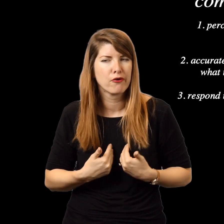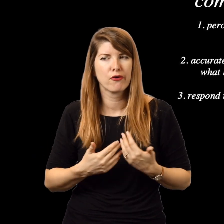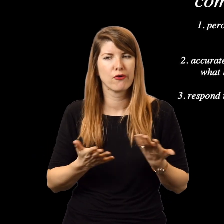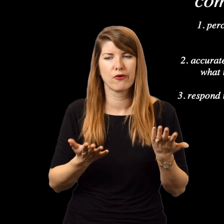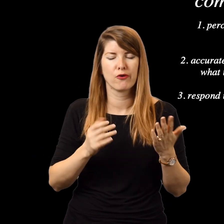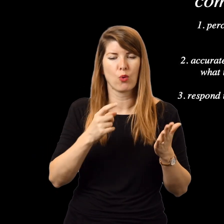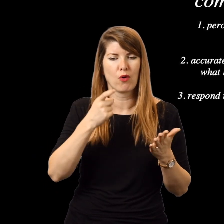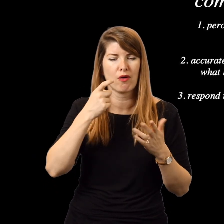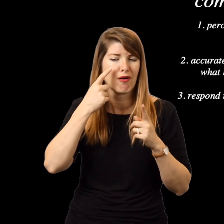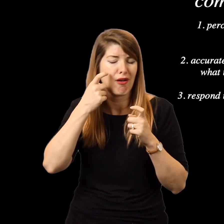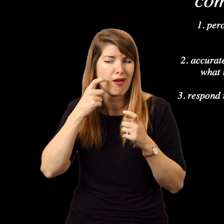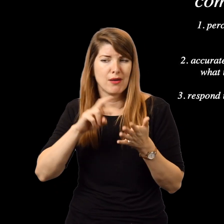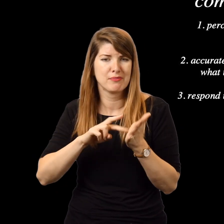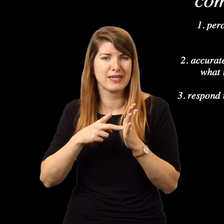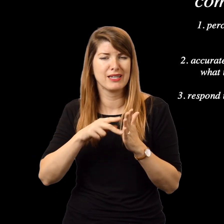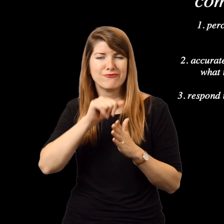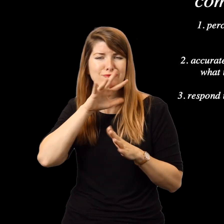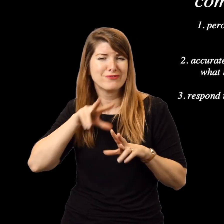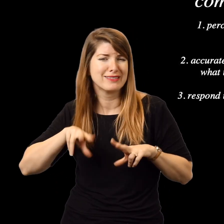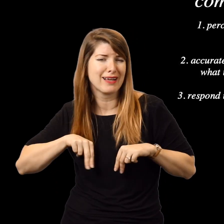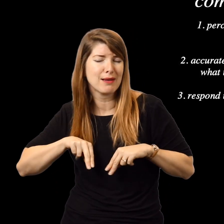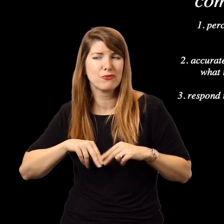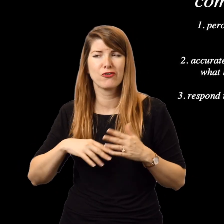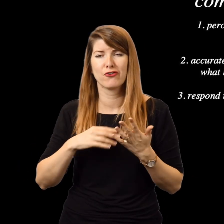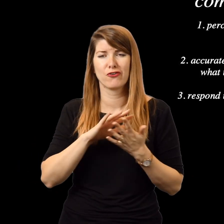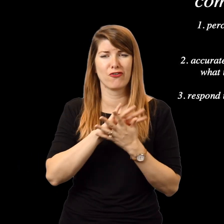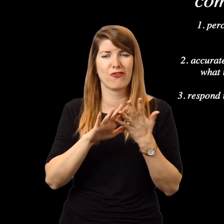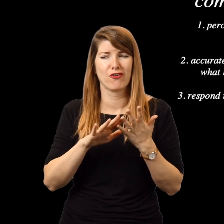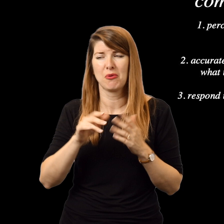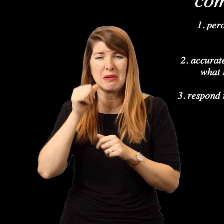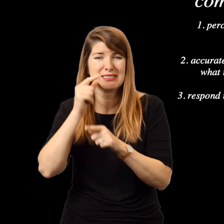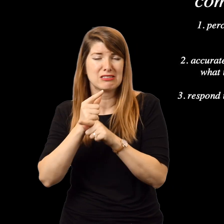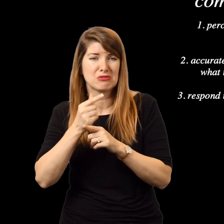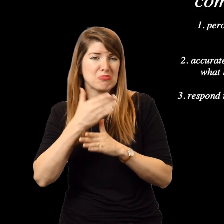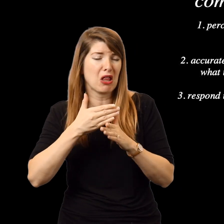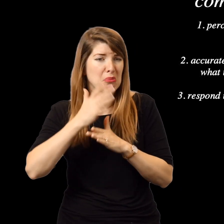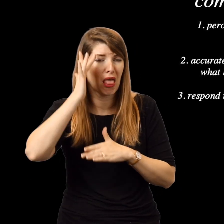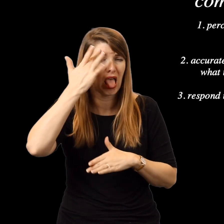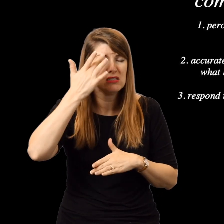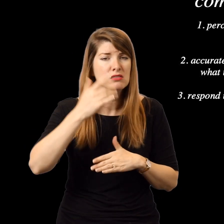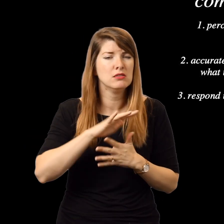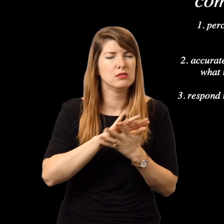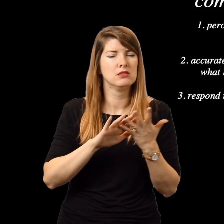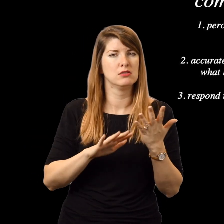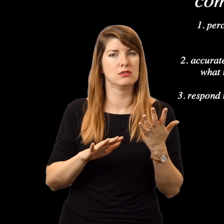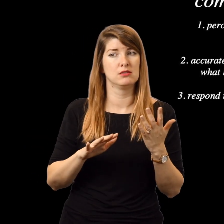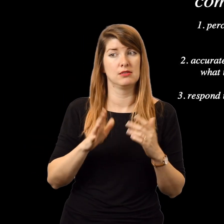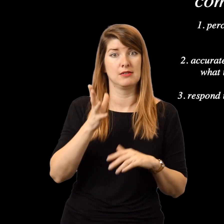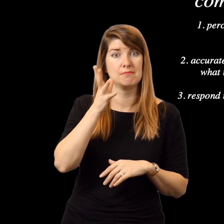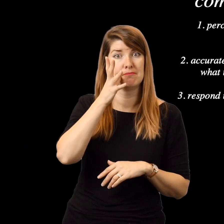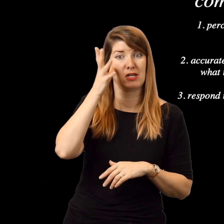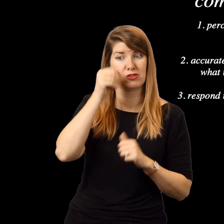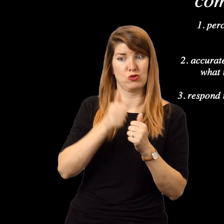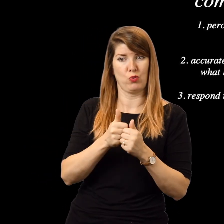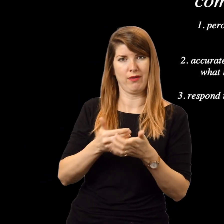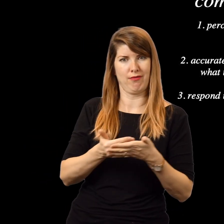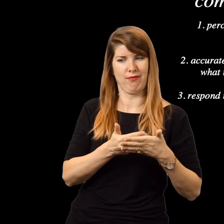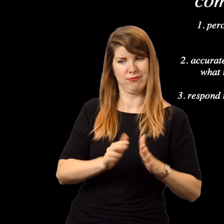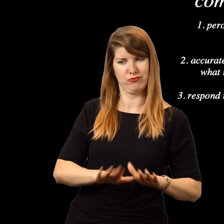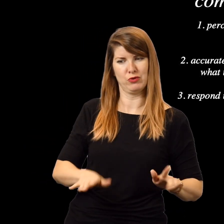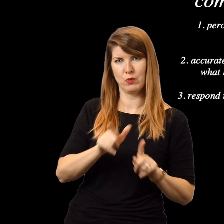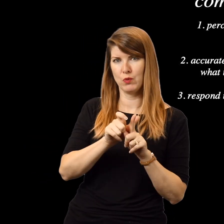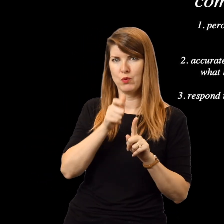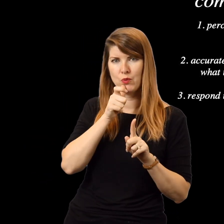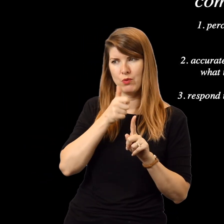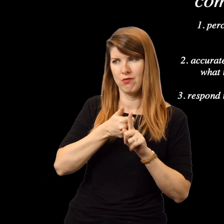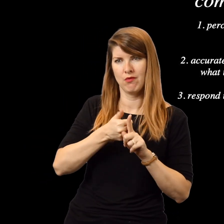one's, a dirty diaper, this one's that my sister's bothering me. The parents of prelingual kids